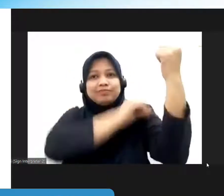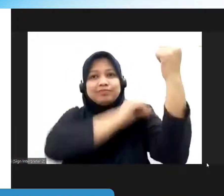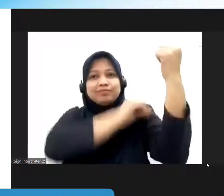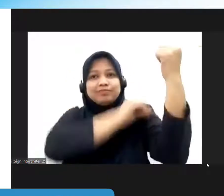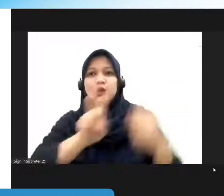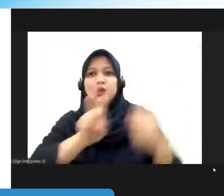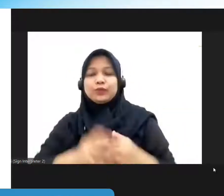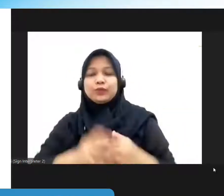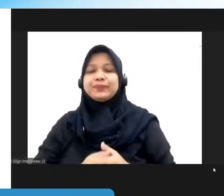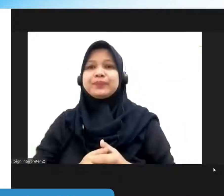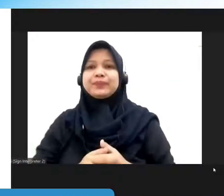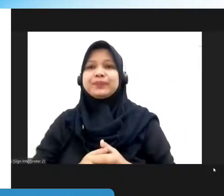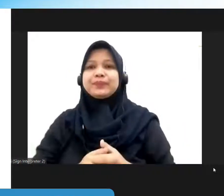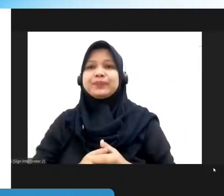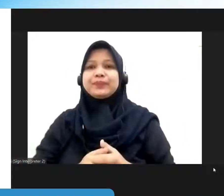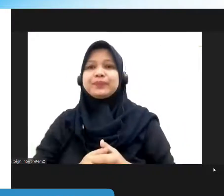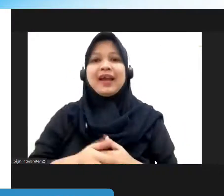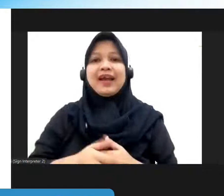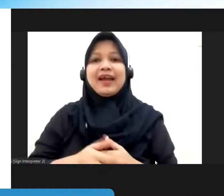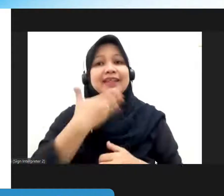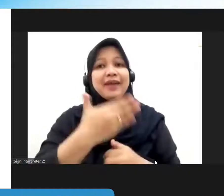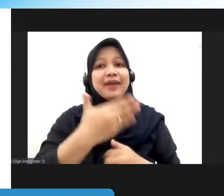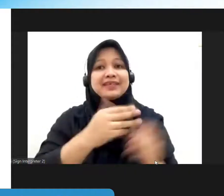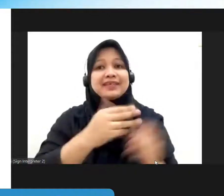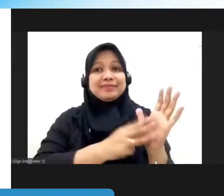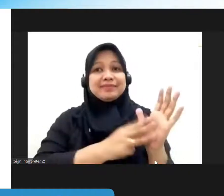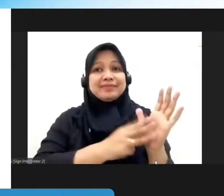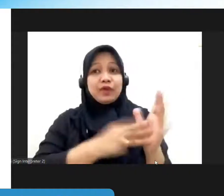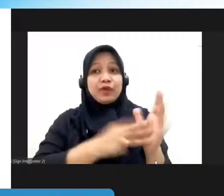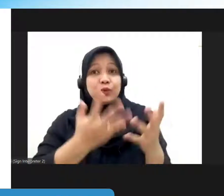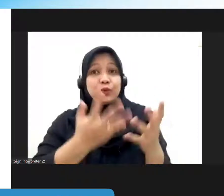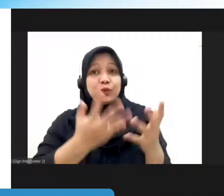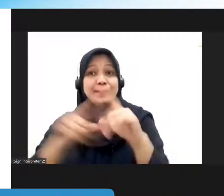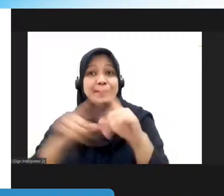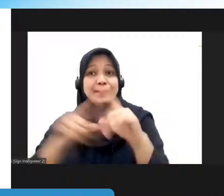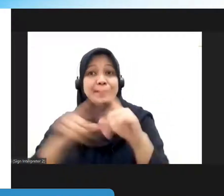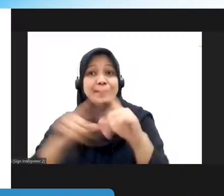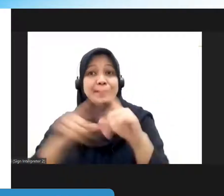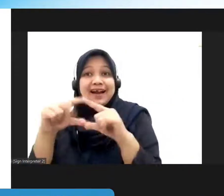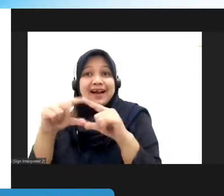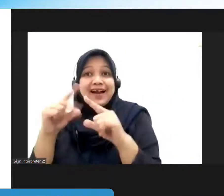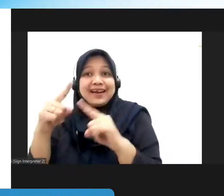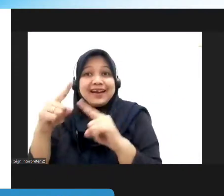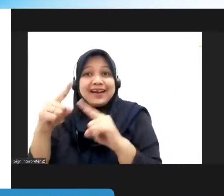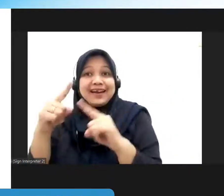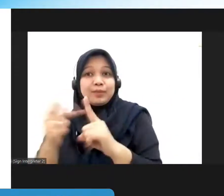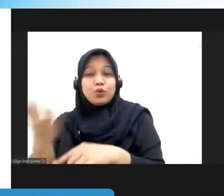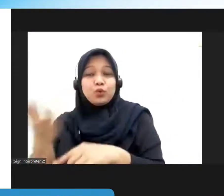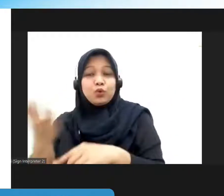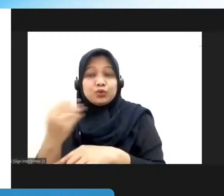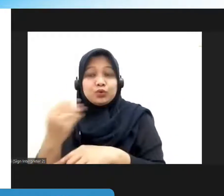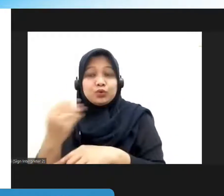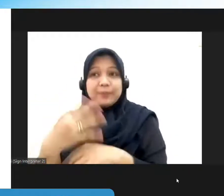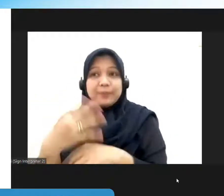Thanks, Mayforth. And I think, Margaret, did you want to? Yes, I guess, talking about the capacity building and also to